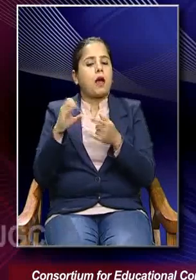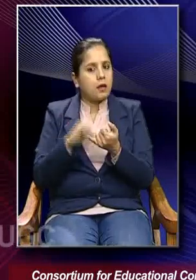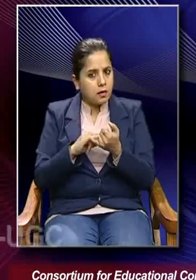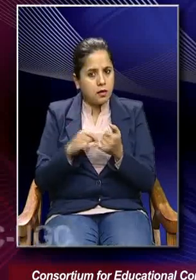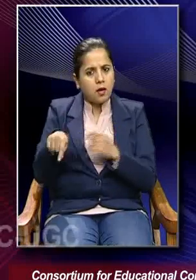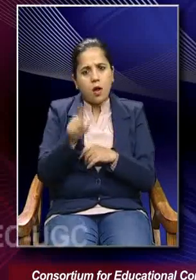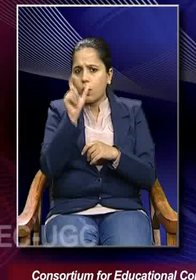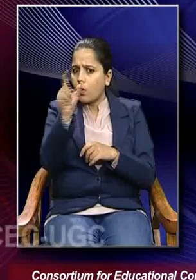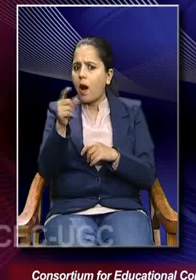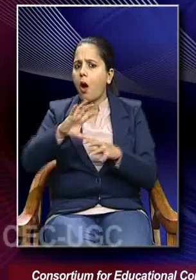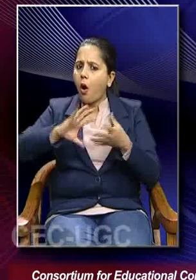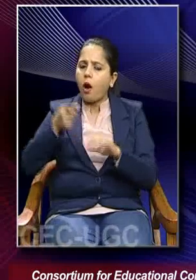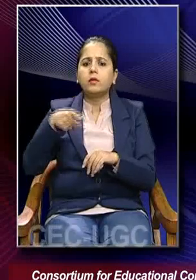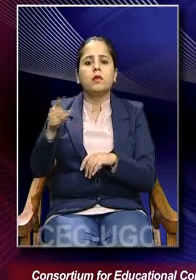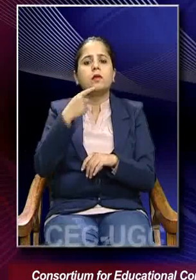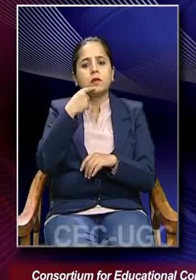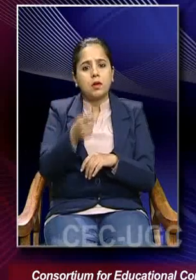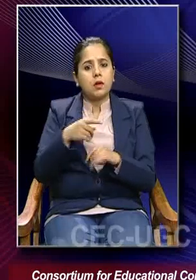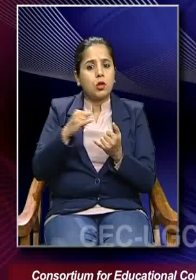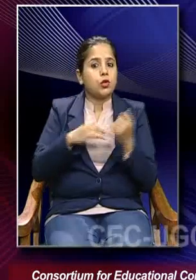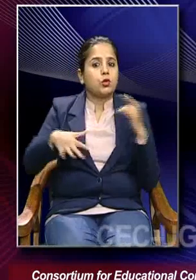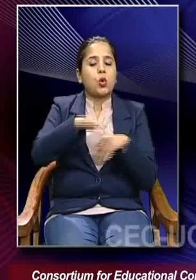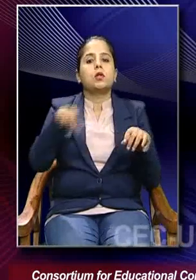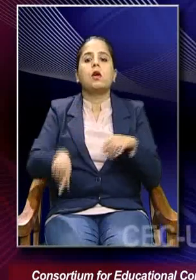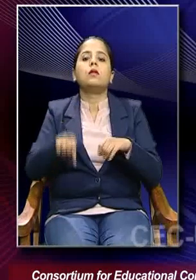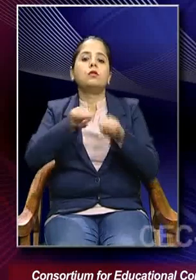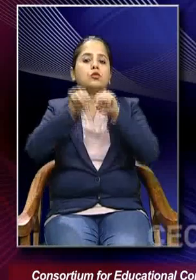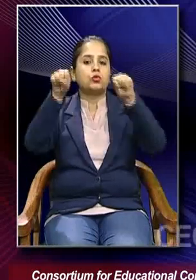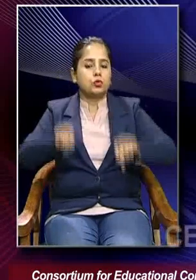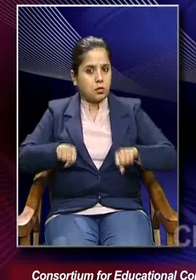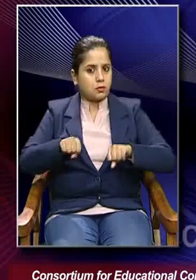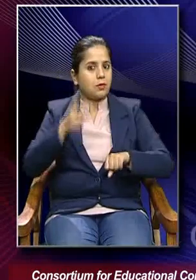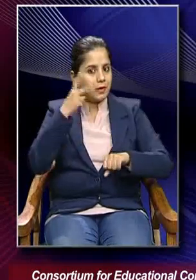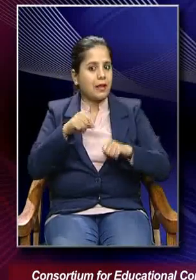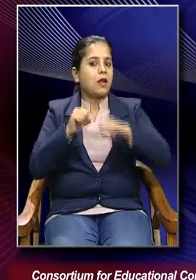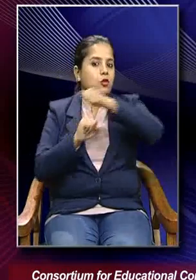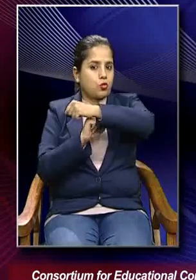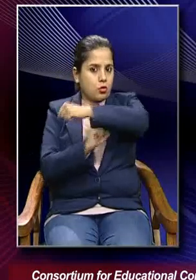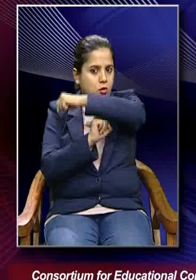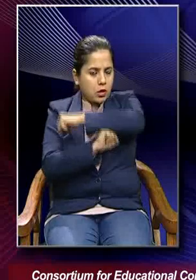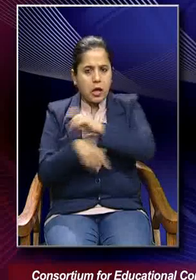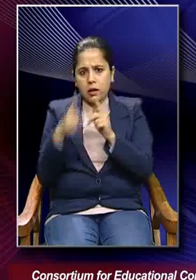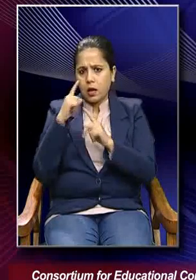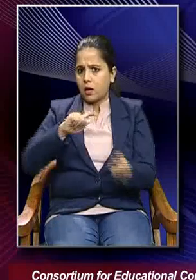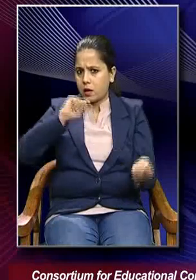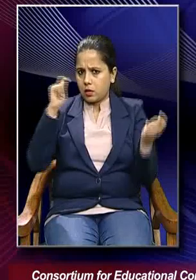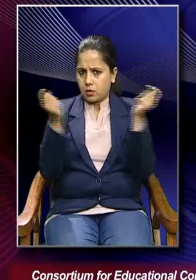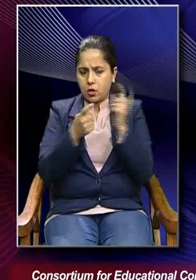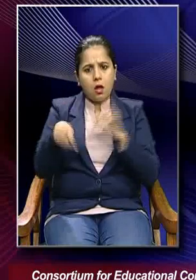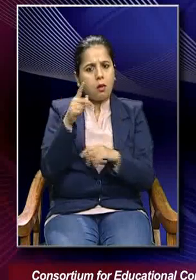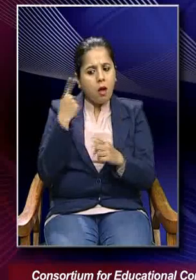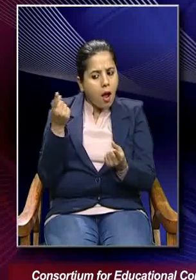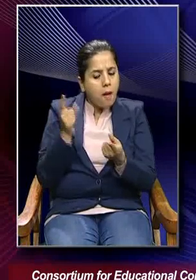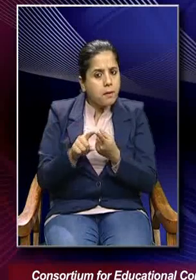term itself says, deals with social structure and the changes which are taking